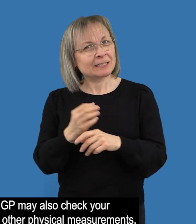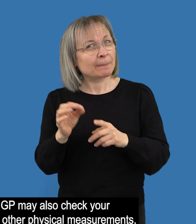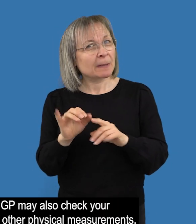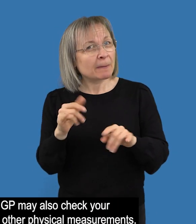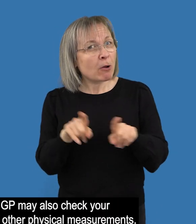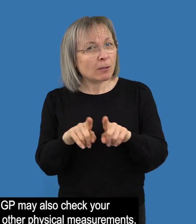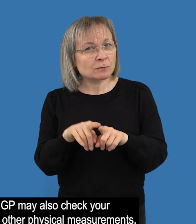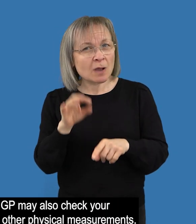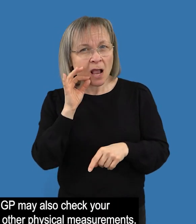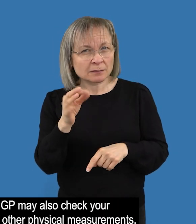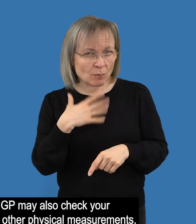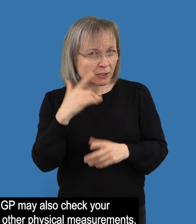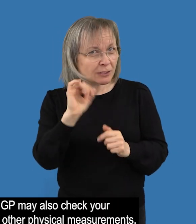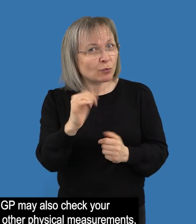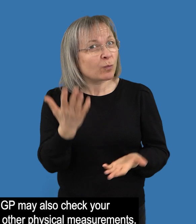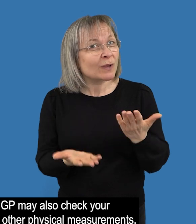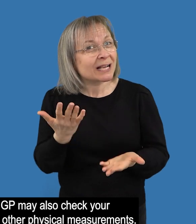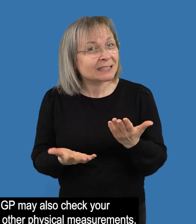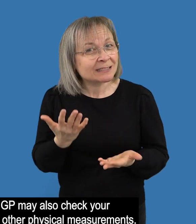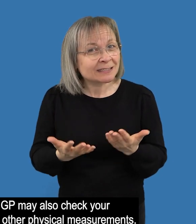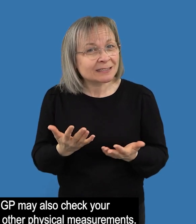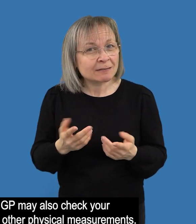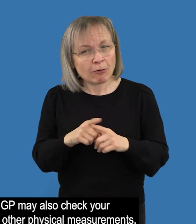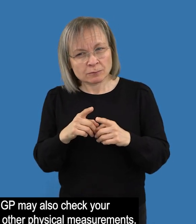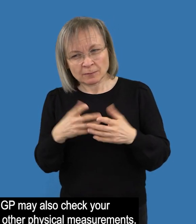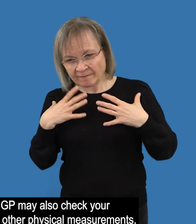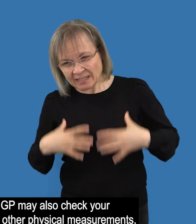Your GP may also check your weight and other physical measurements.